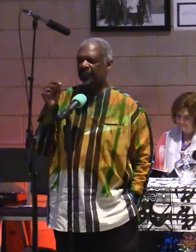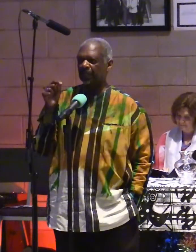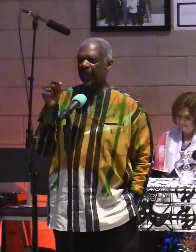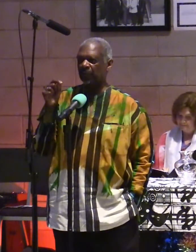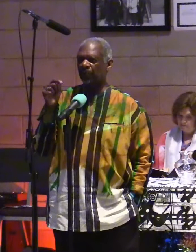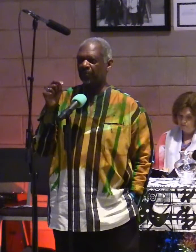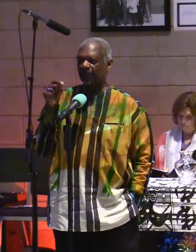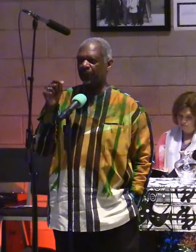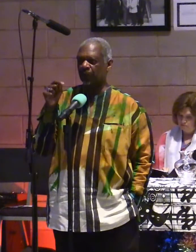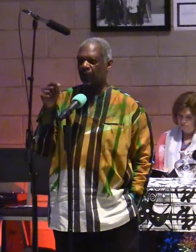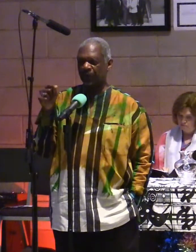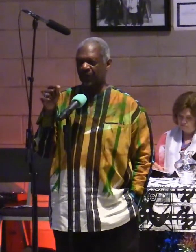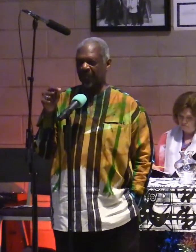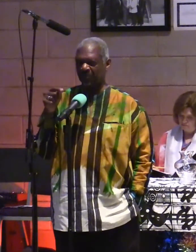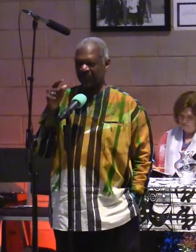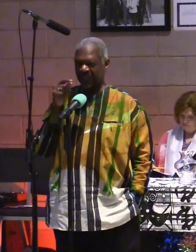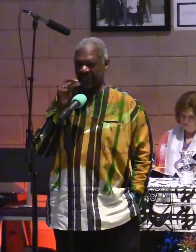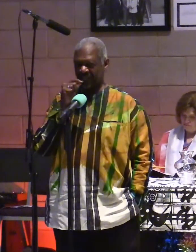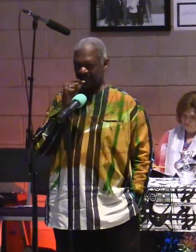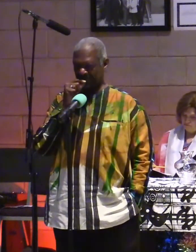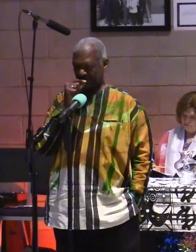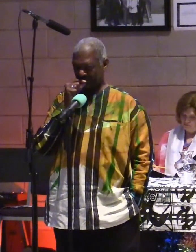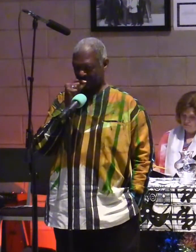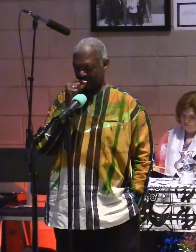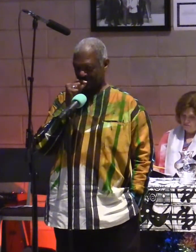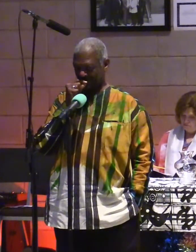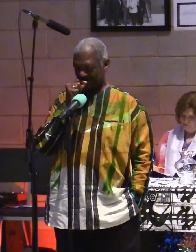so that somebody will remember to call your name when you're not here.